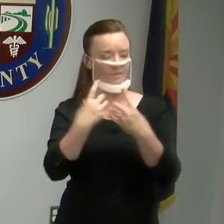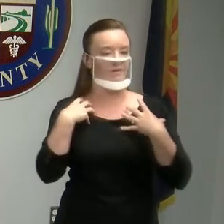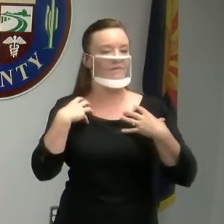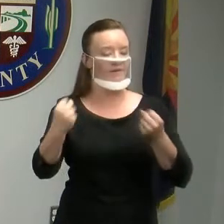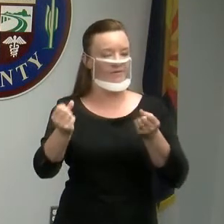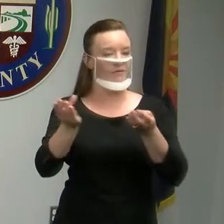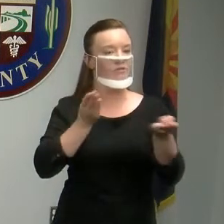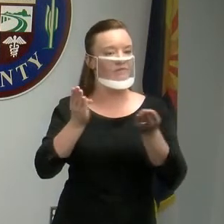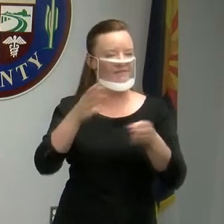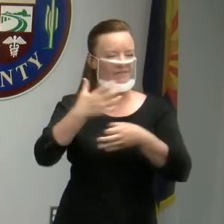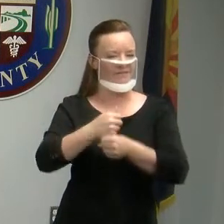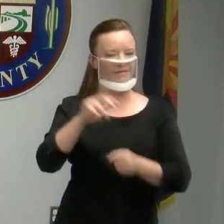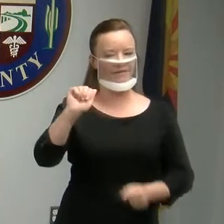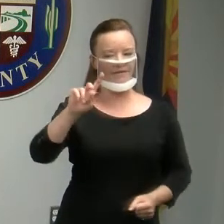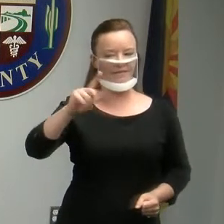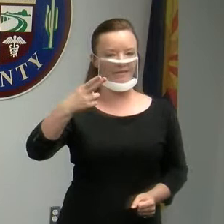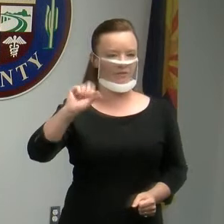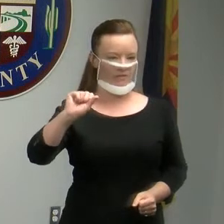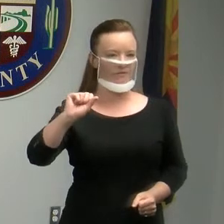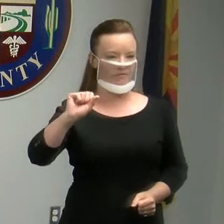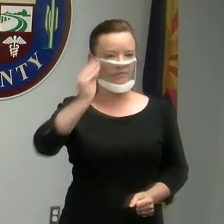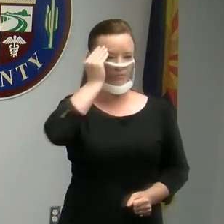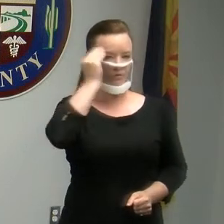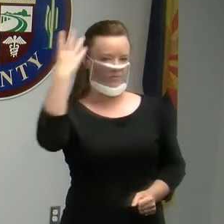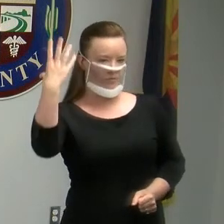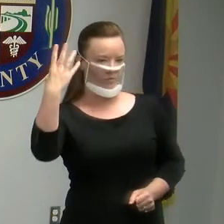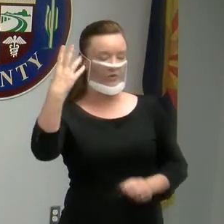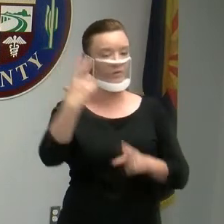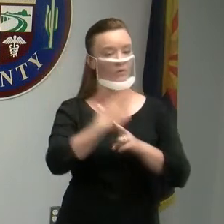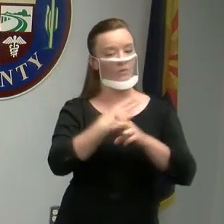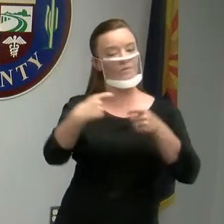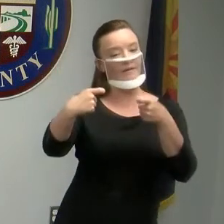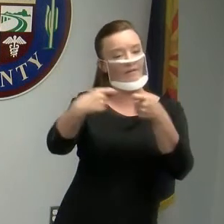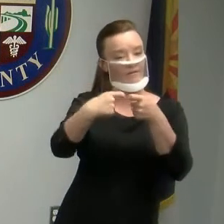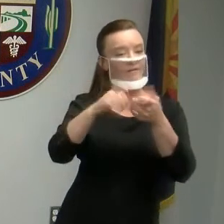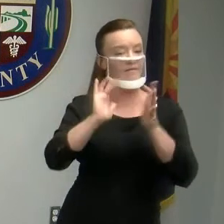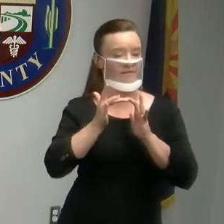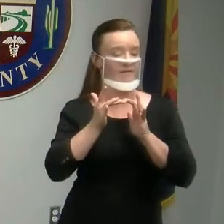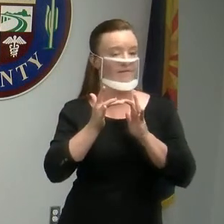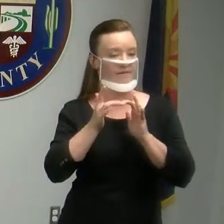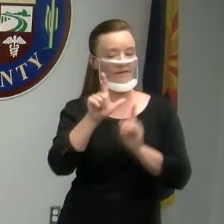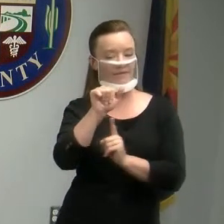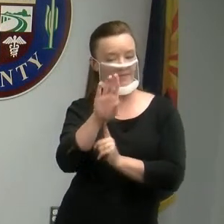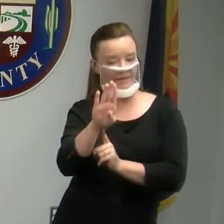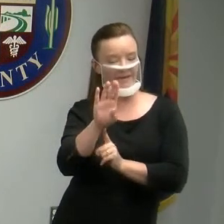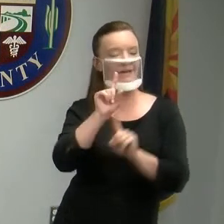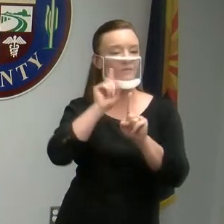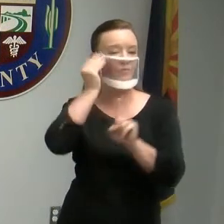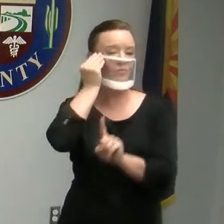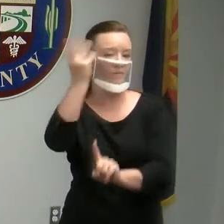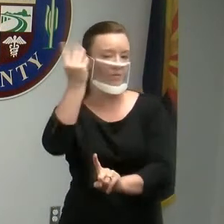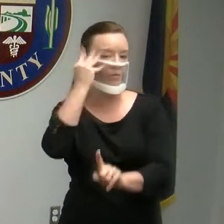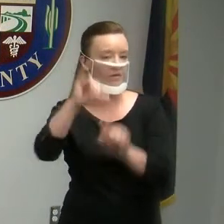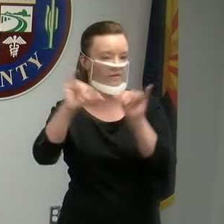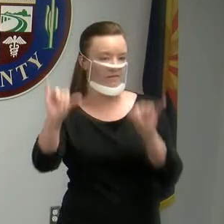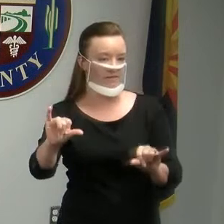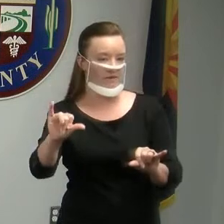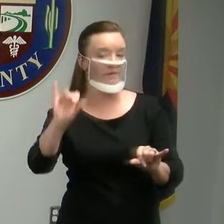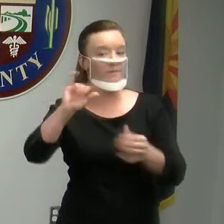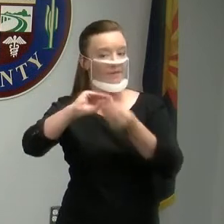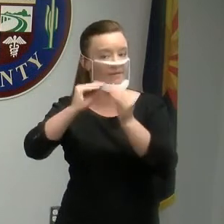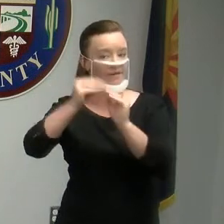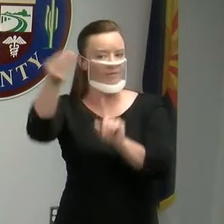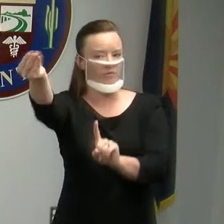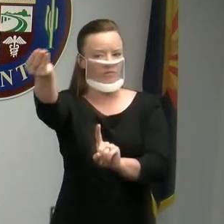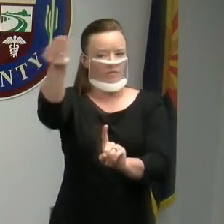state-level counterpart, through an electronic lab reporting system. And those come to us on a regular basis through